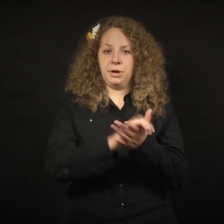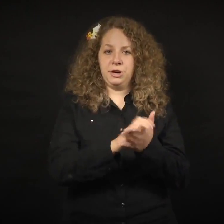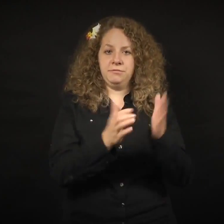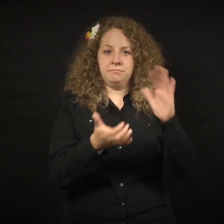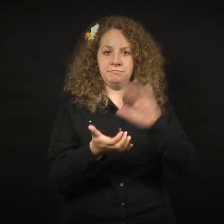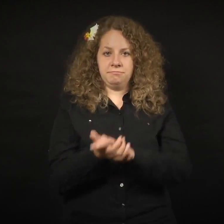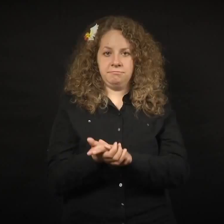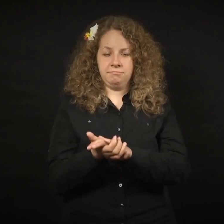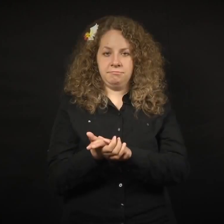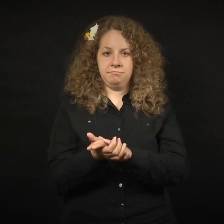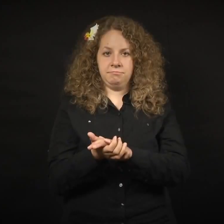Hamburger.